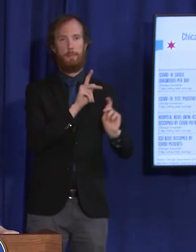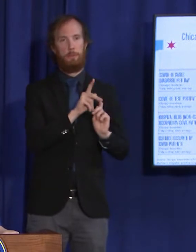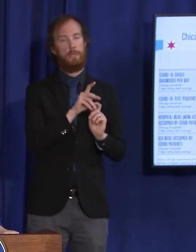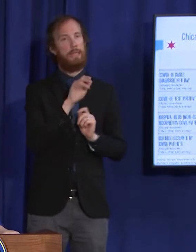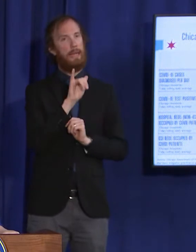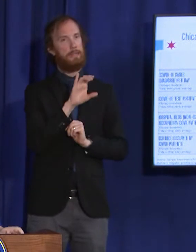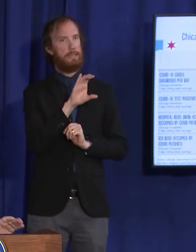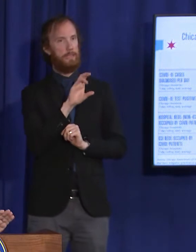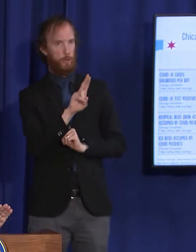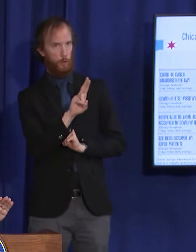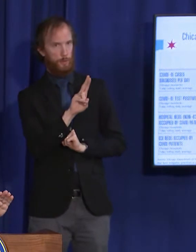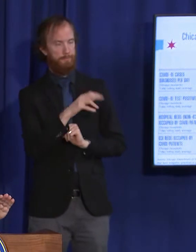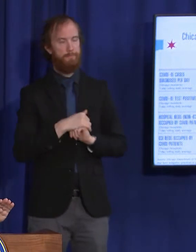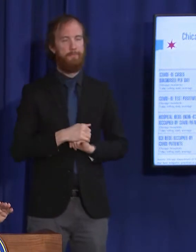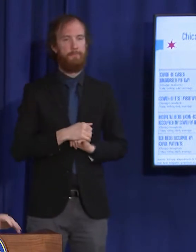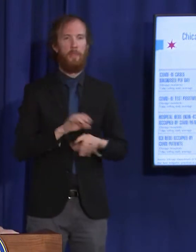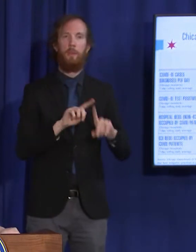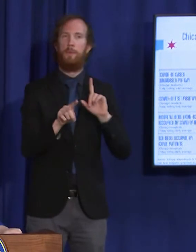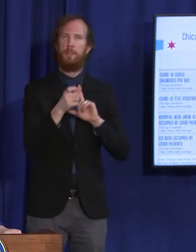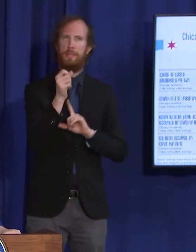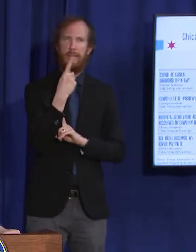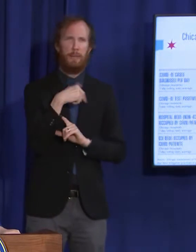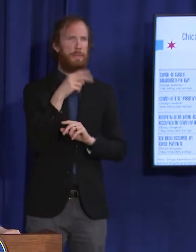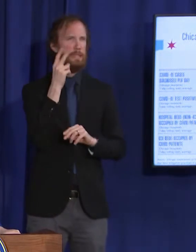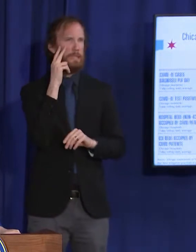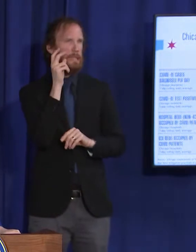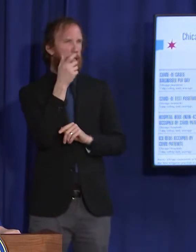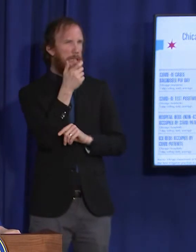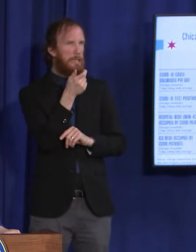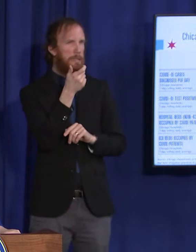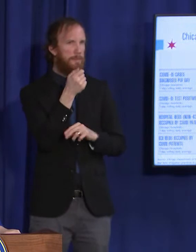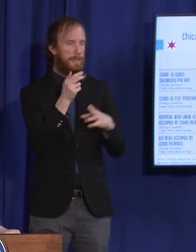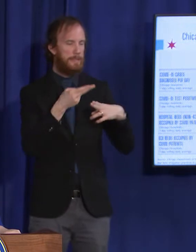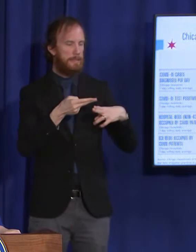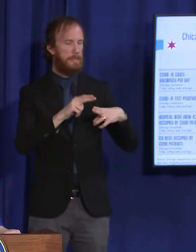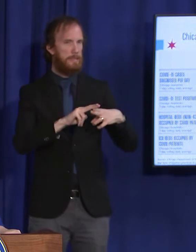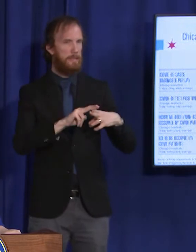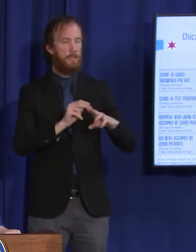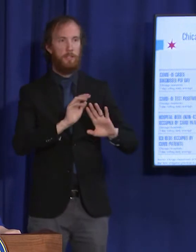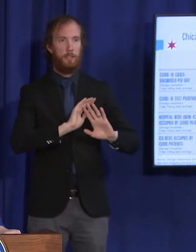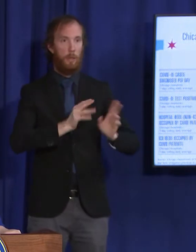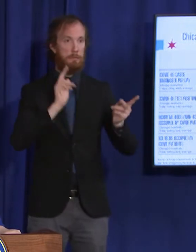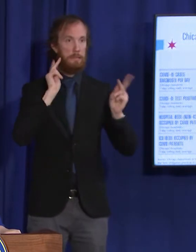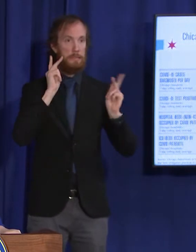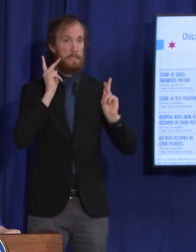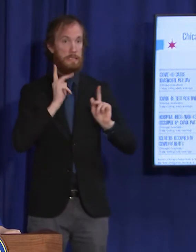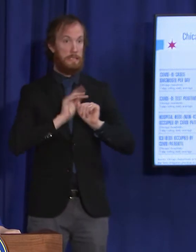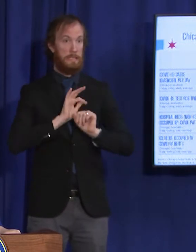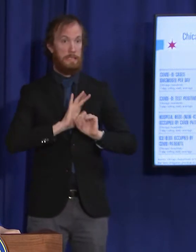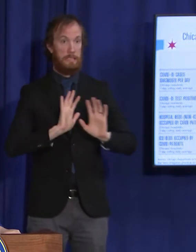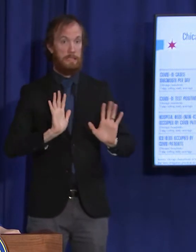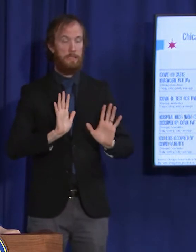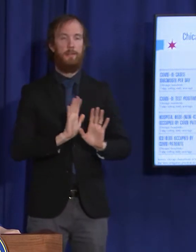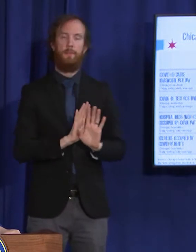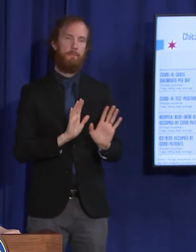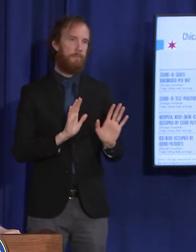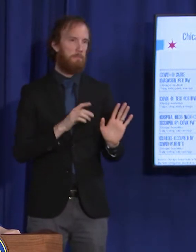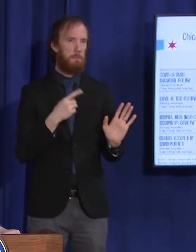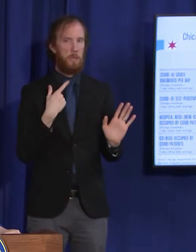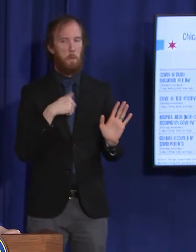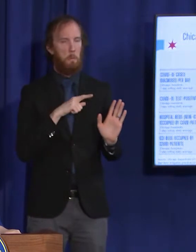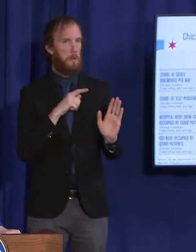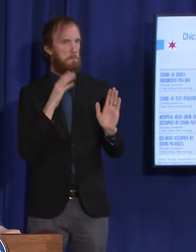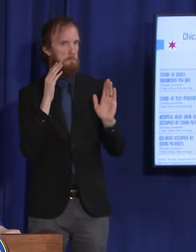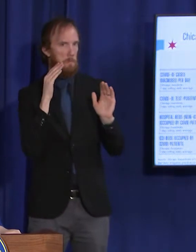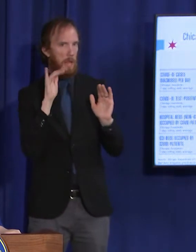But we are starting to see a little bit of an increase. Nothing to be alarmed about, not unexpected, as